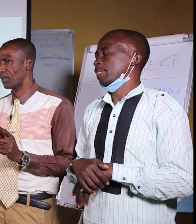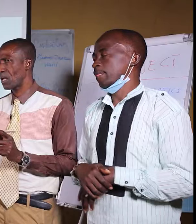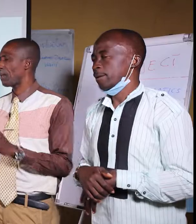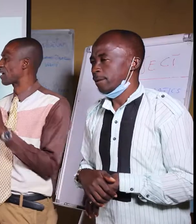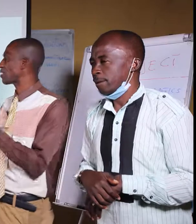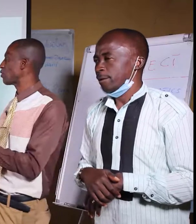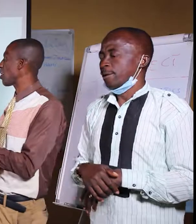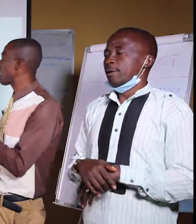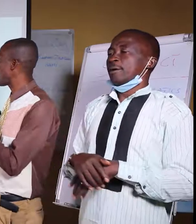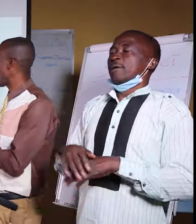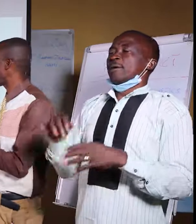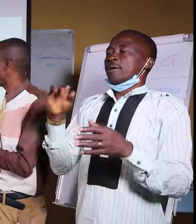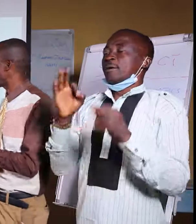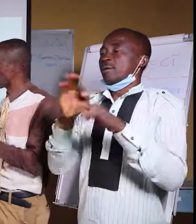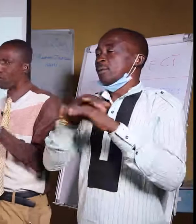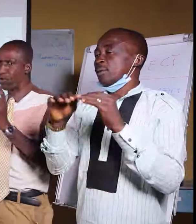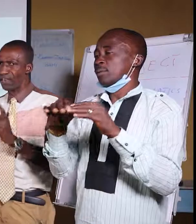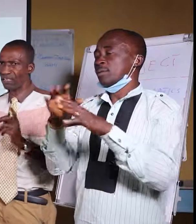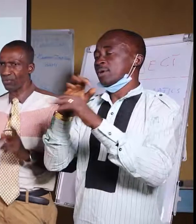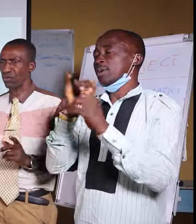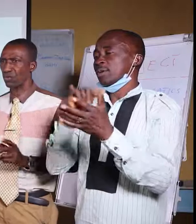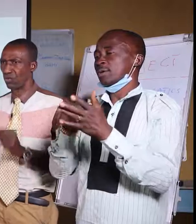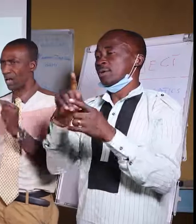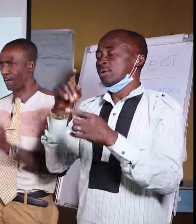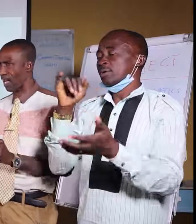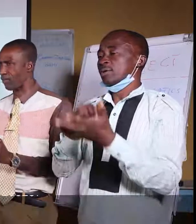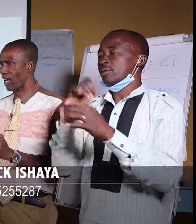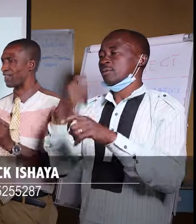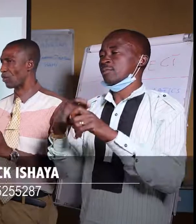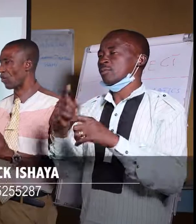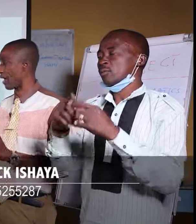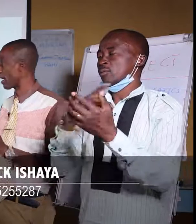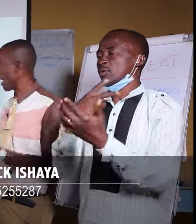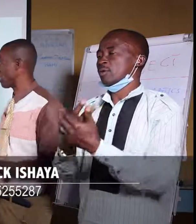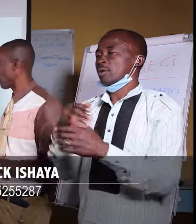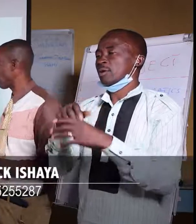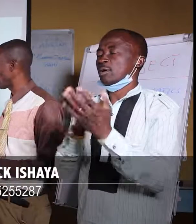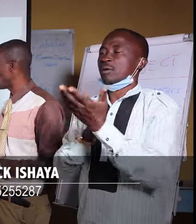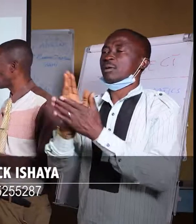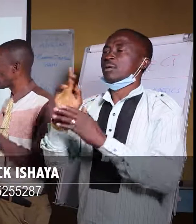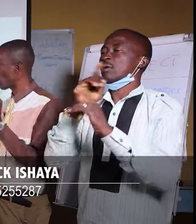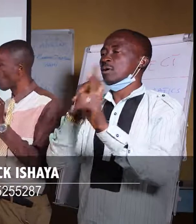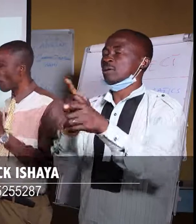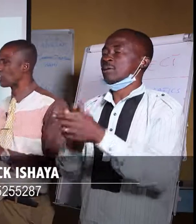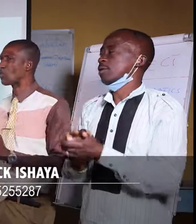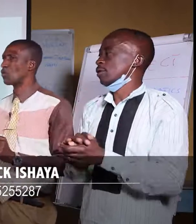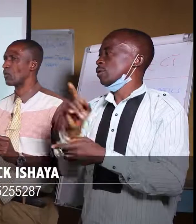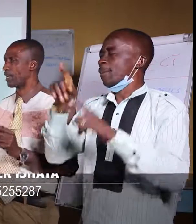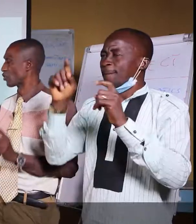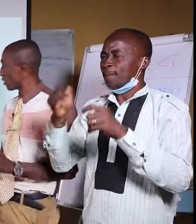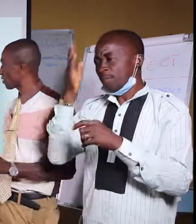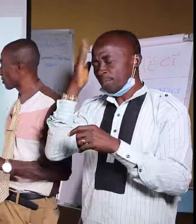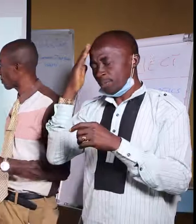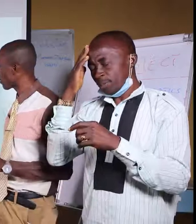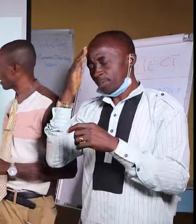paramount. Because if you don't get that, then you find it difficult to arrive at the correct answer. So you must know,